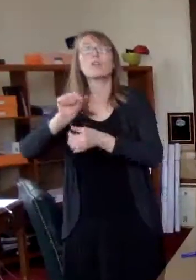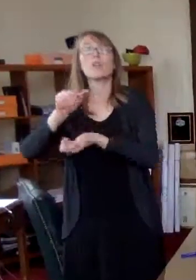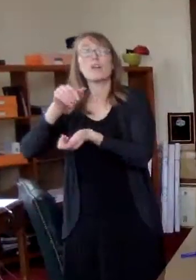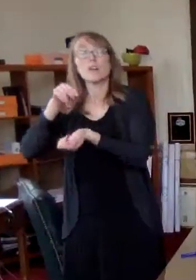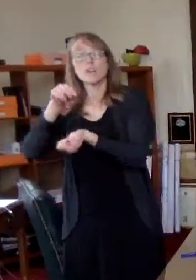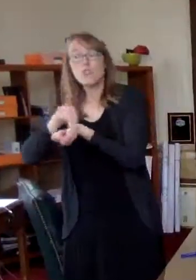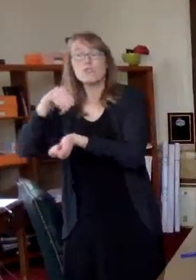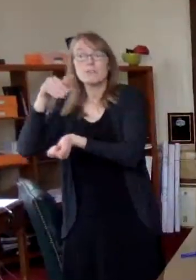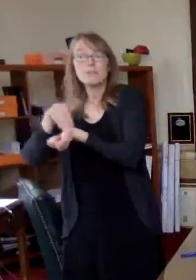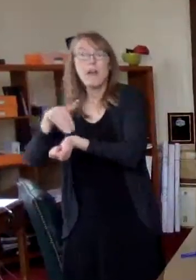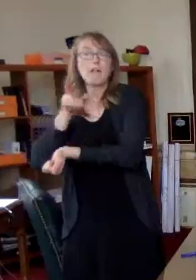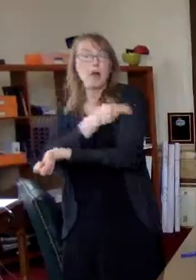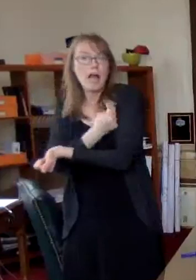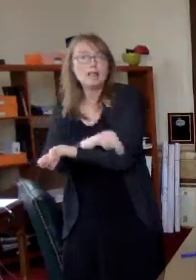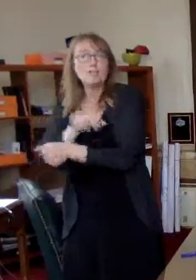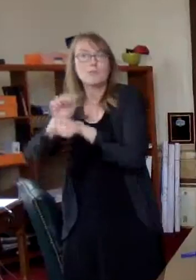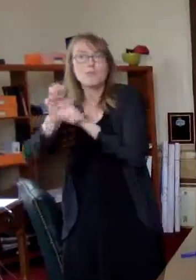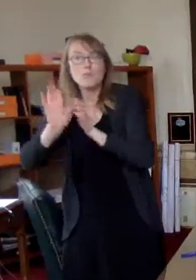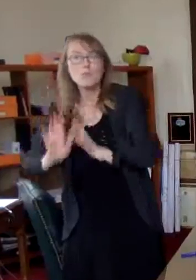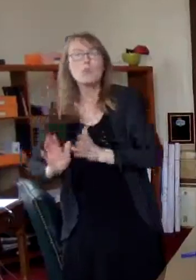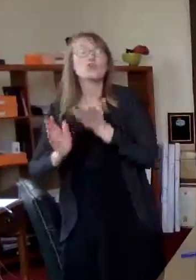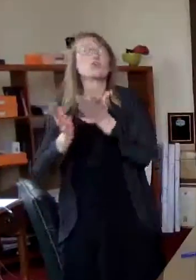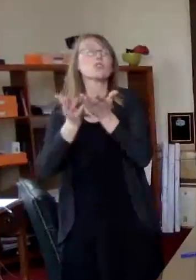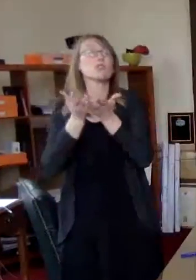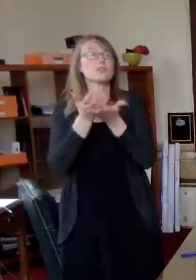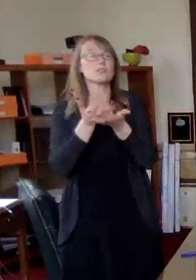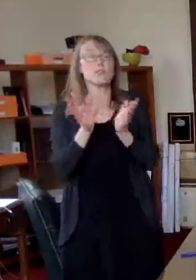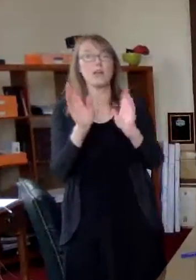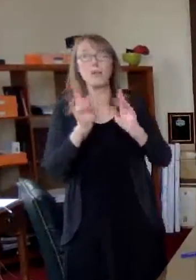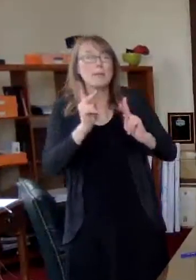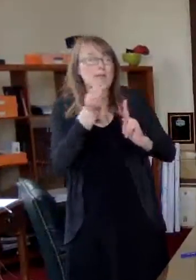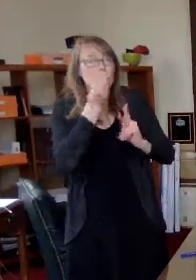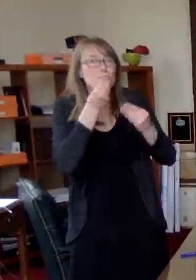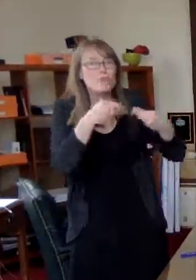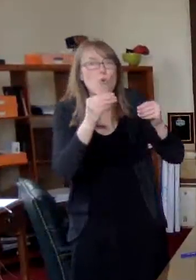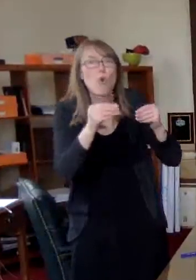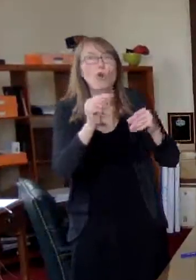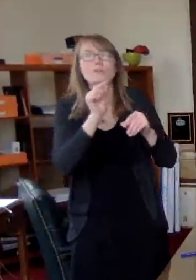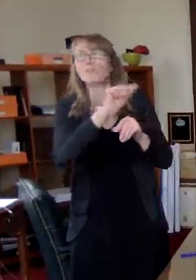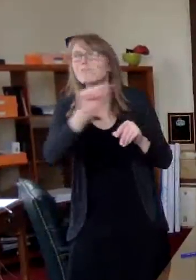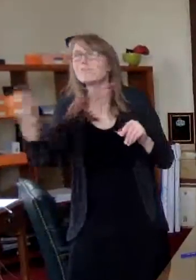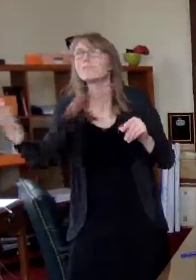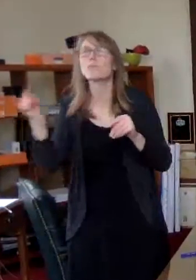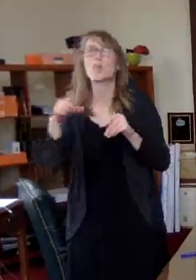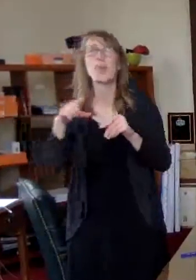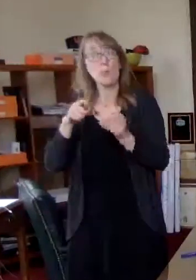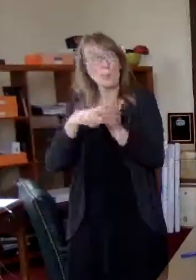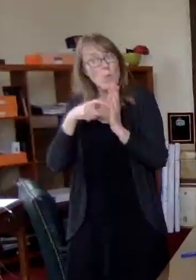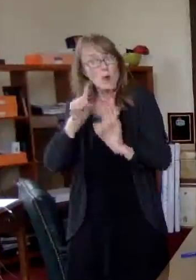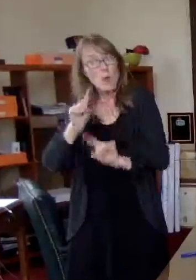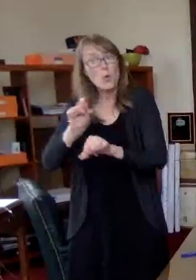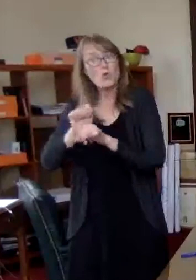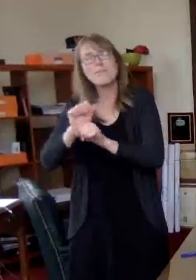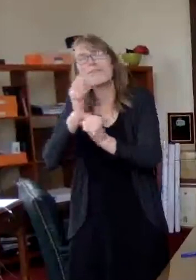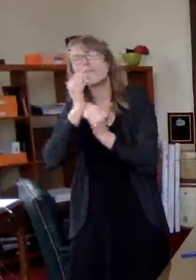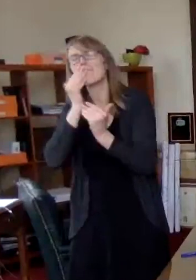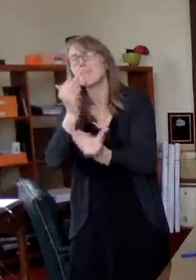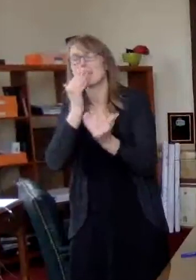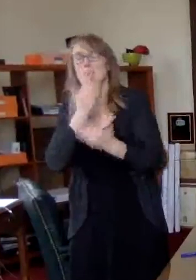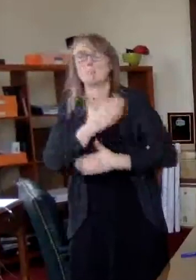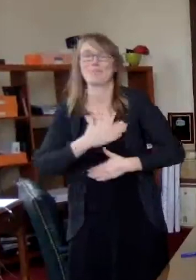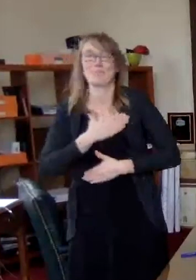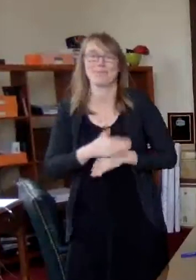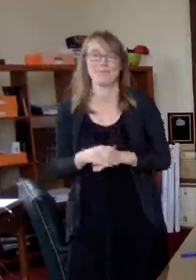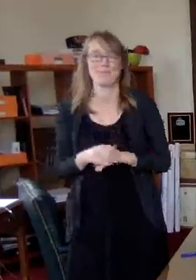thanks to everybody who is working. I hope that all of you who are not working in your office or at your place of business